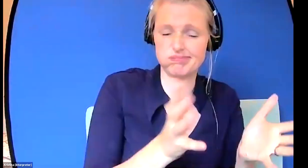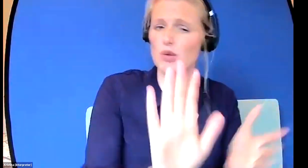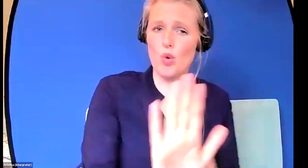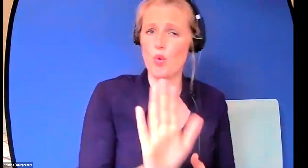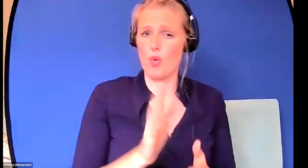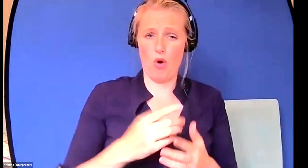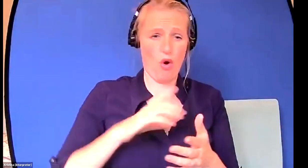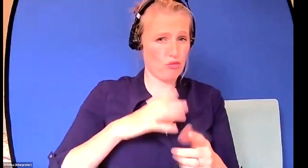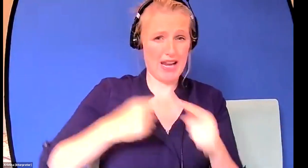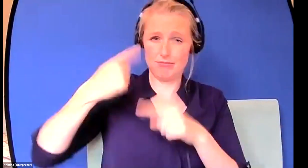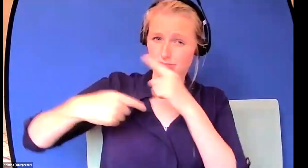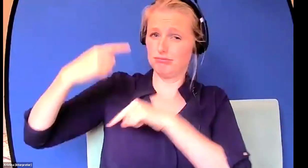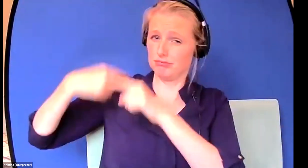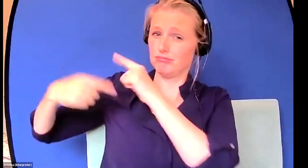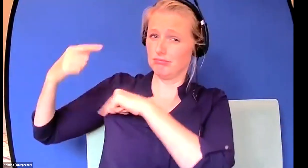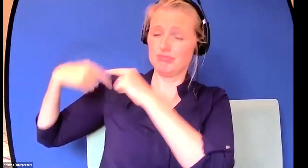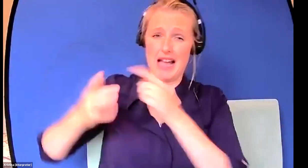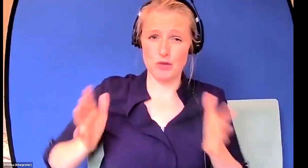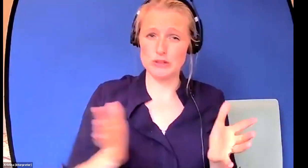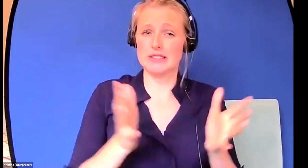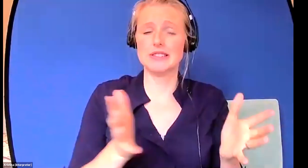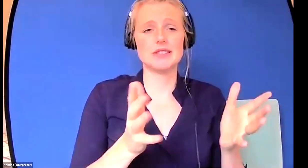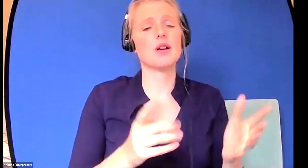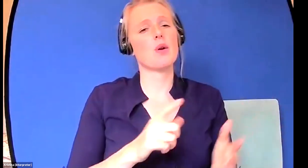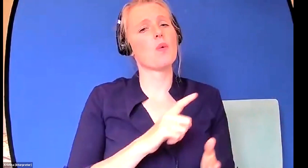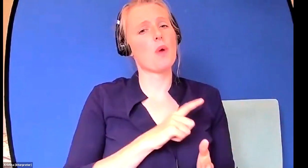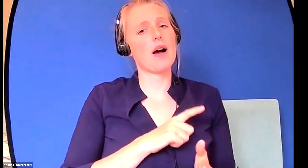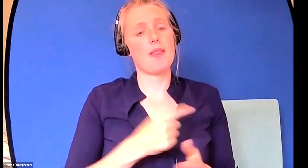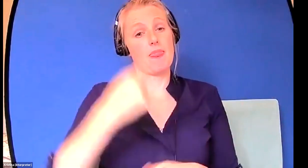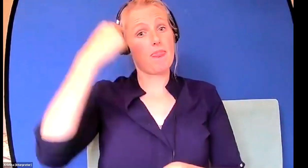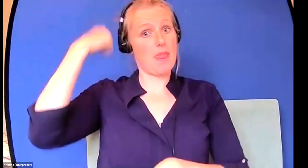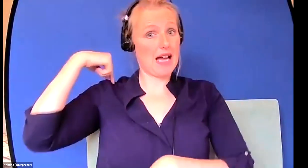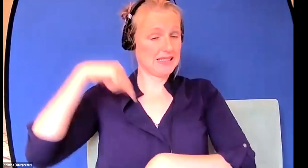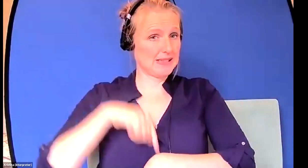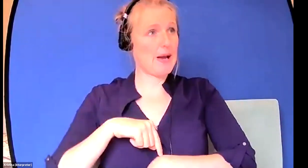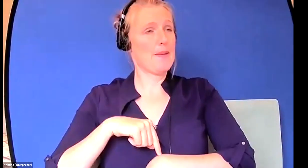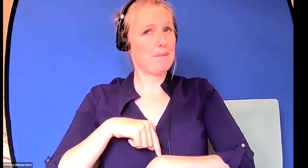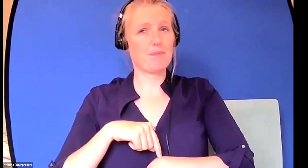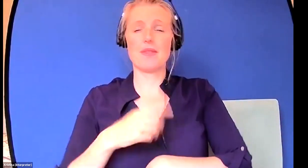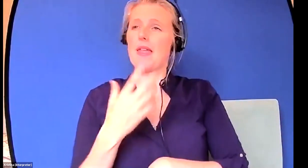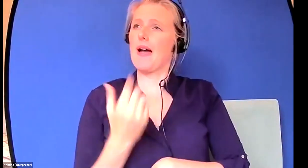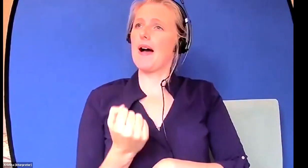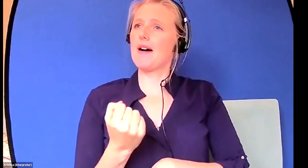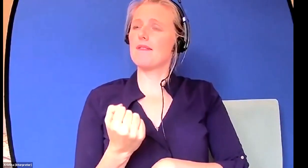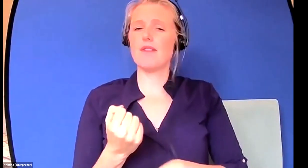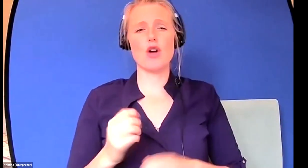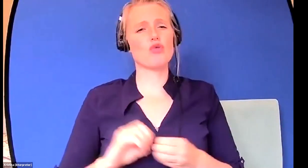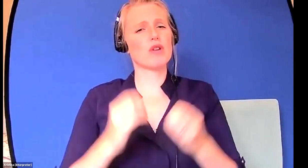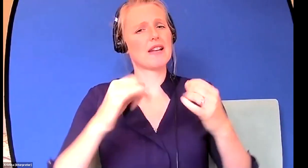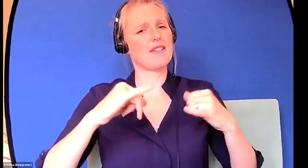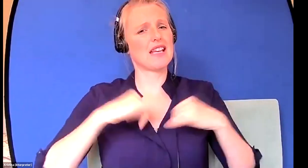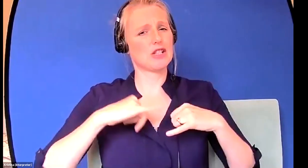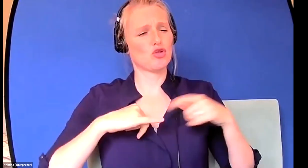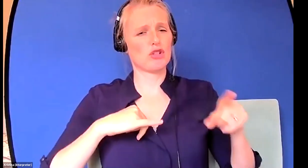2 or 3 decades, really, to the limitation imposed, I think, by a particular kind of creative industries